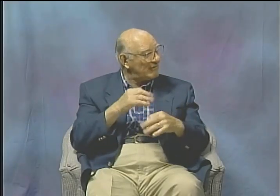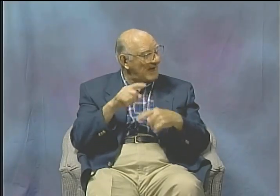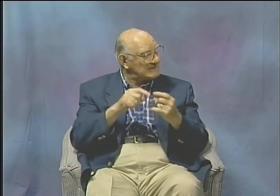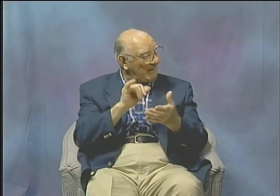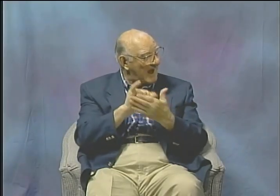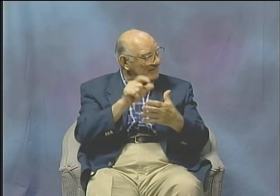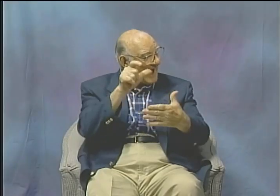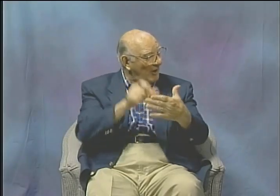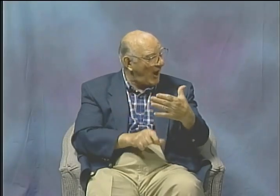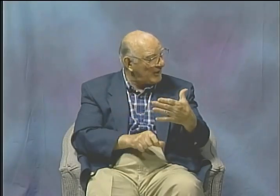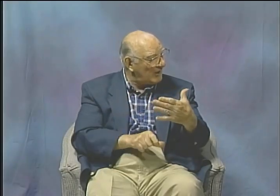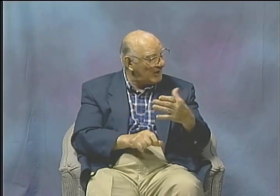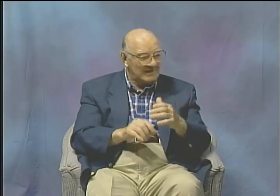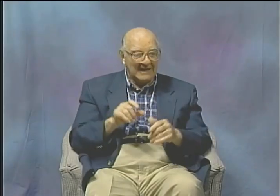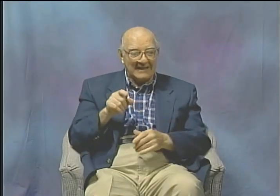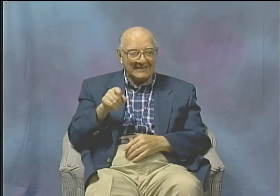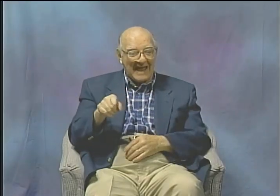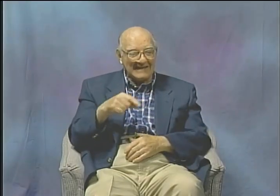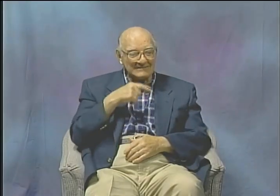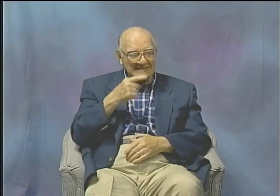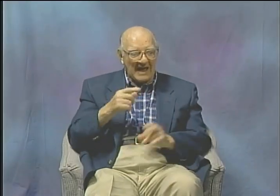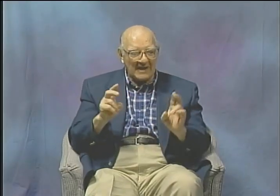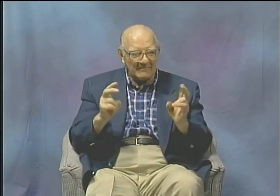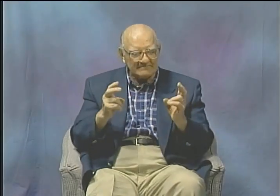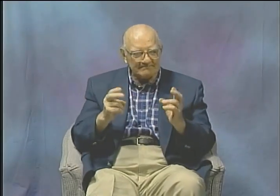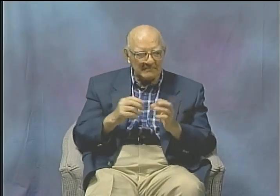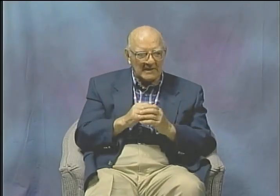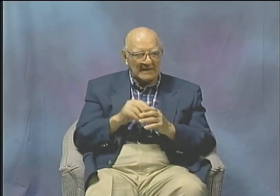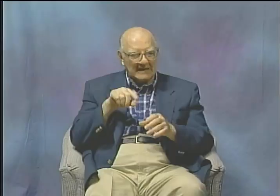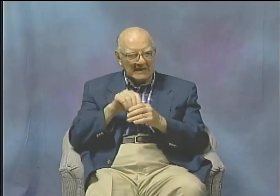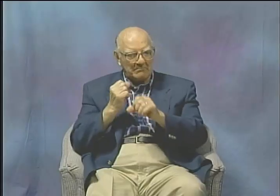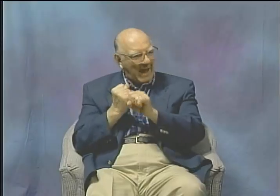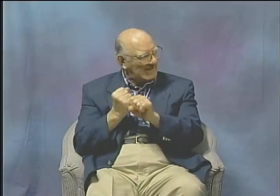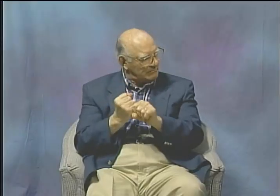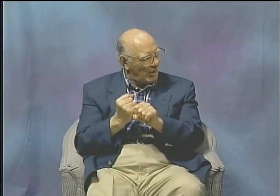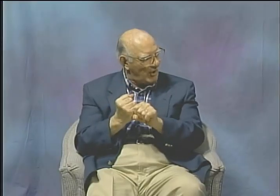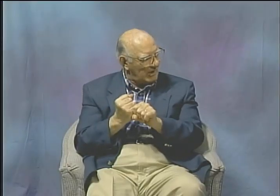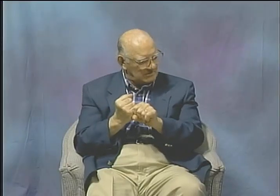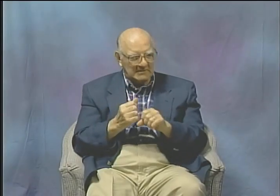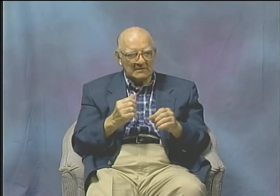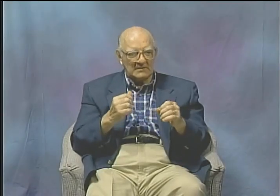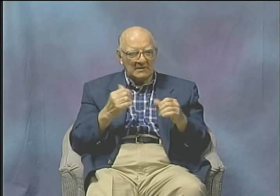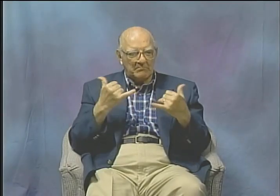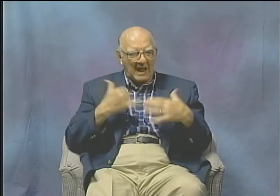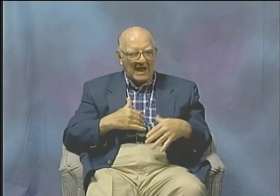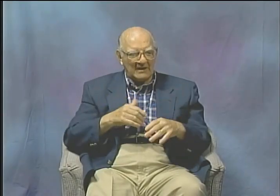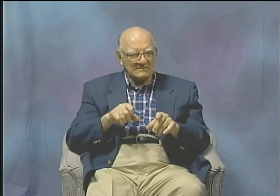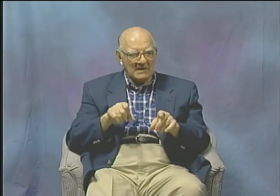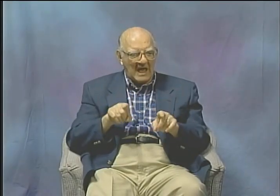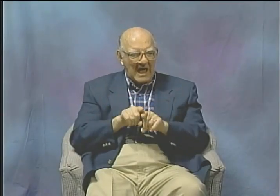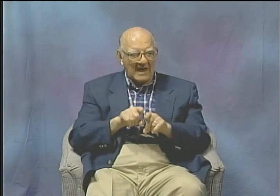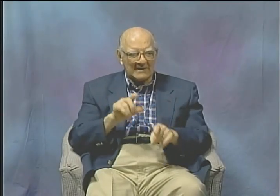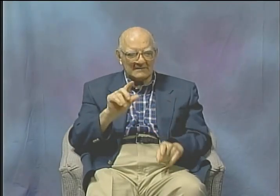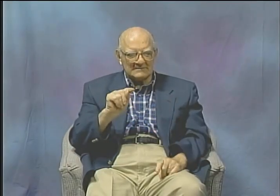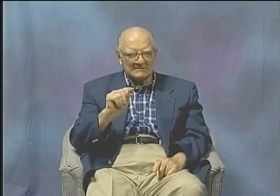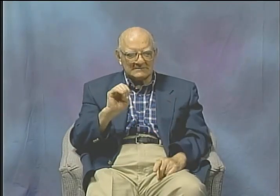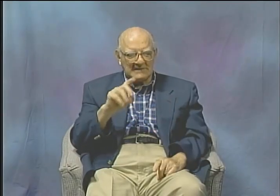interesting about that article? They said in baseball, players like